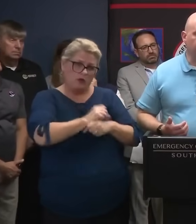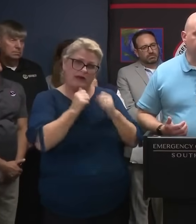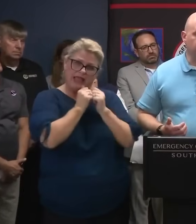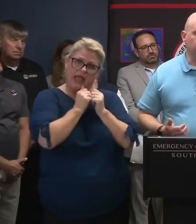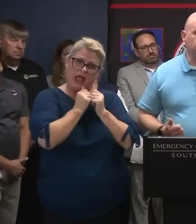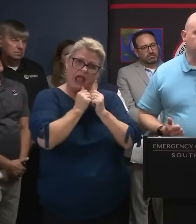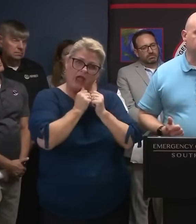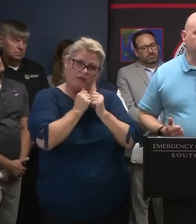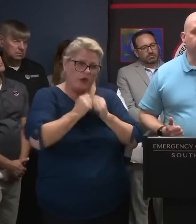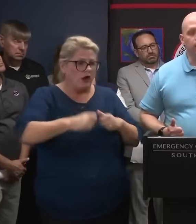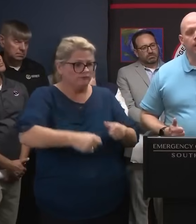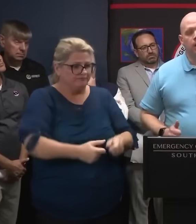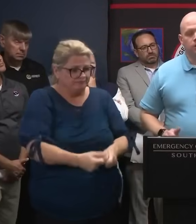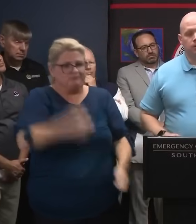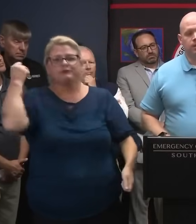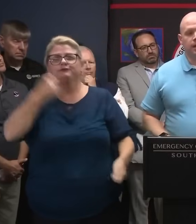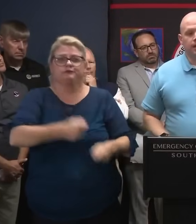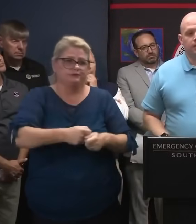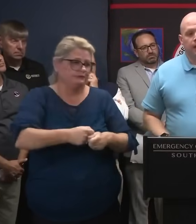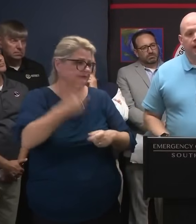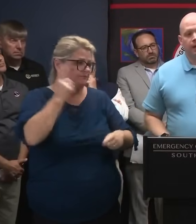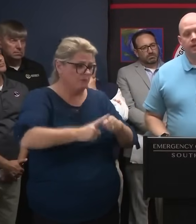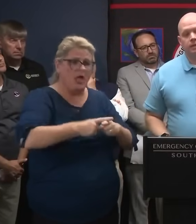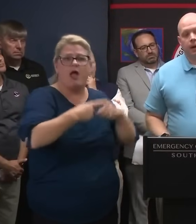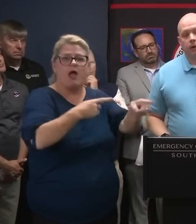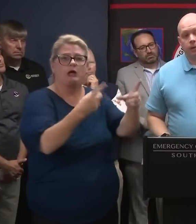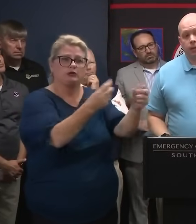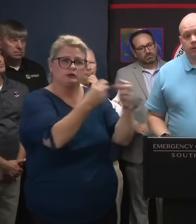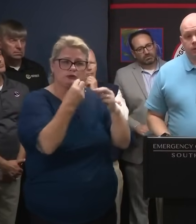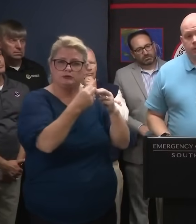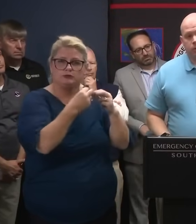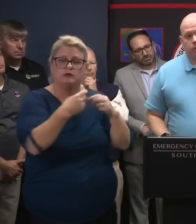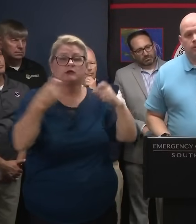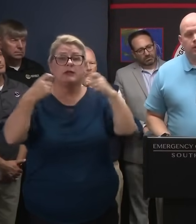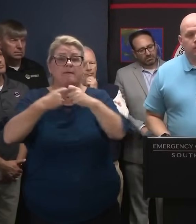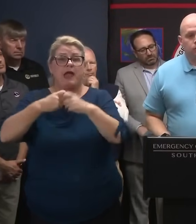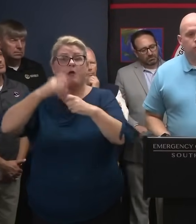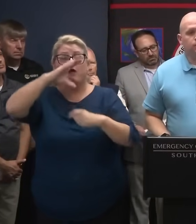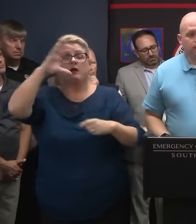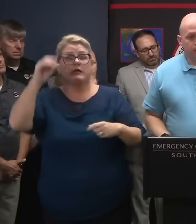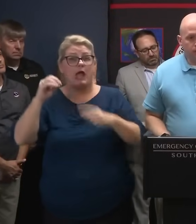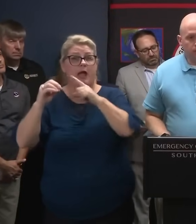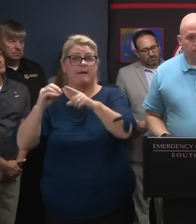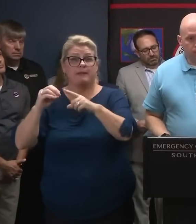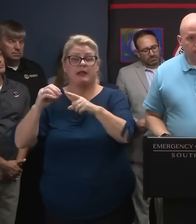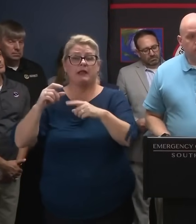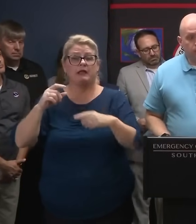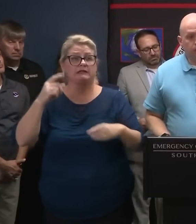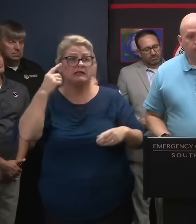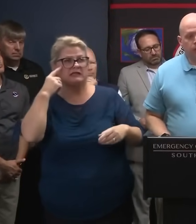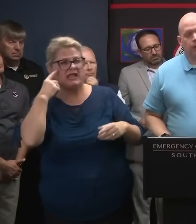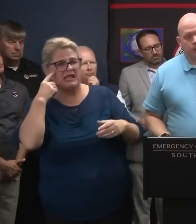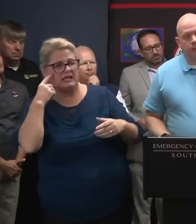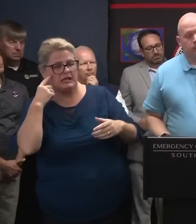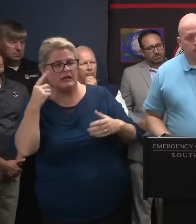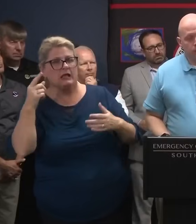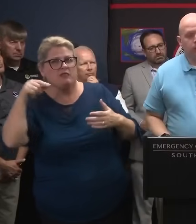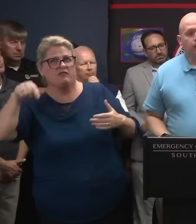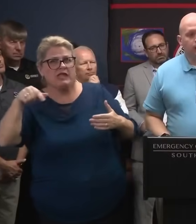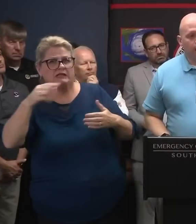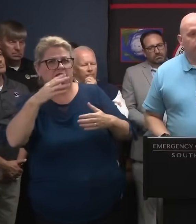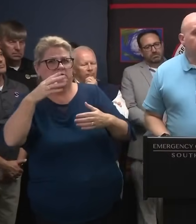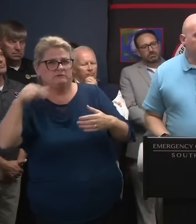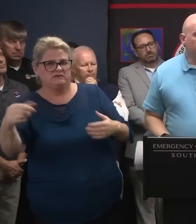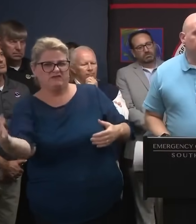We're operating the chainsaws going from there. So I would say is I think as the power company is looking towards the end of this